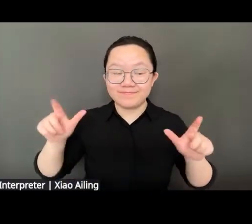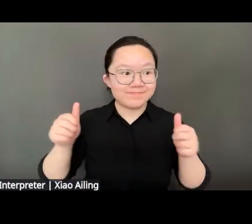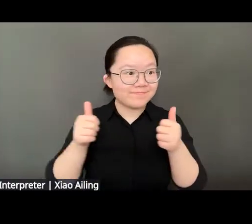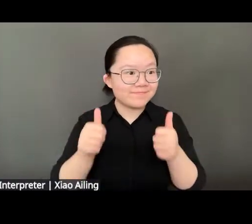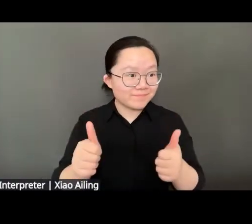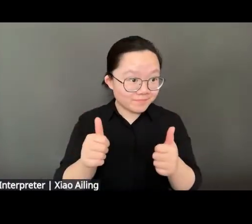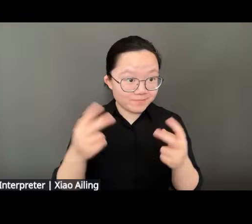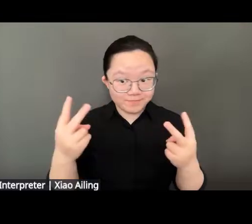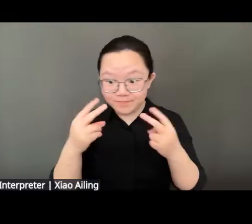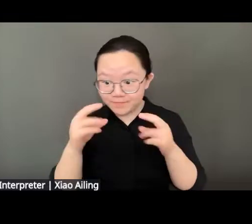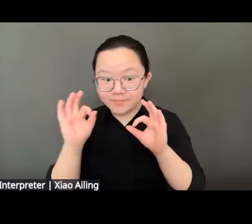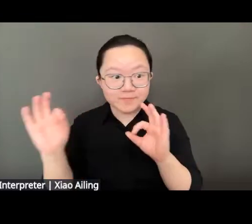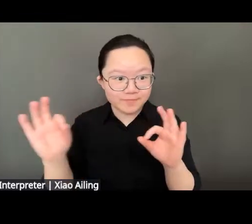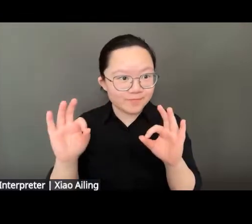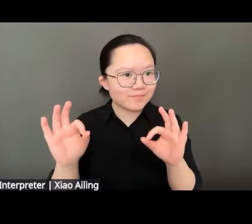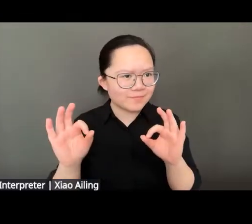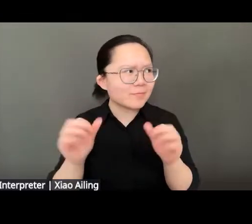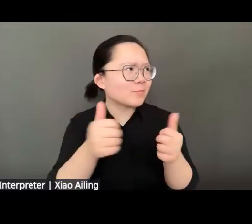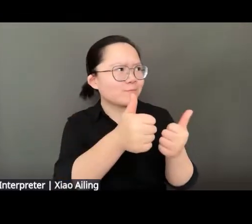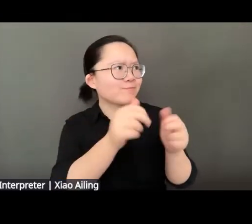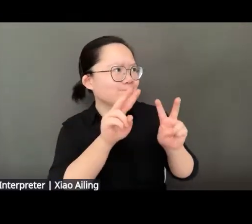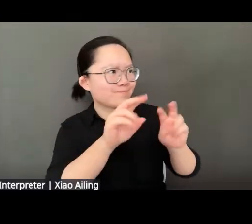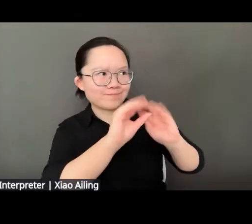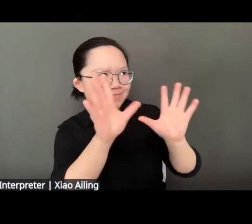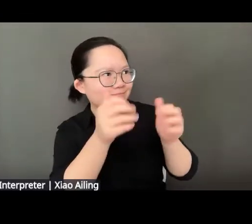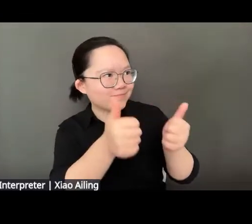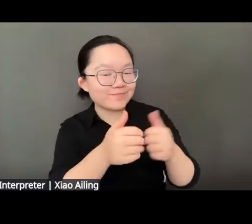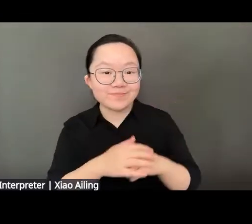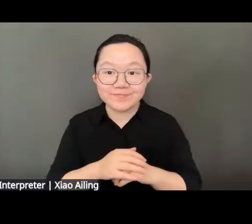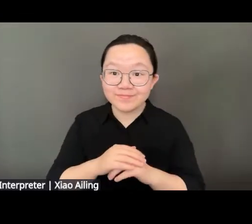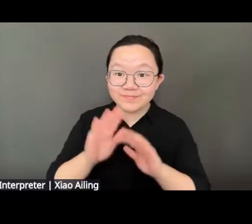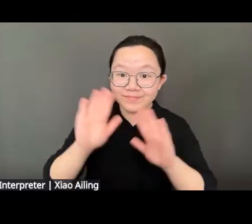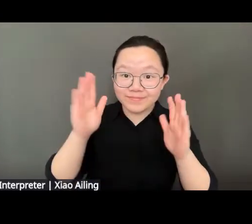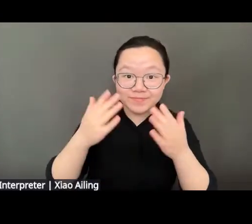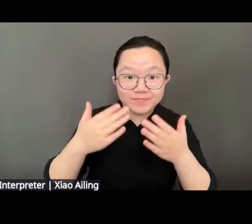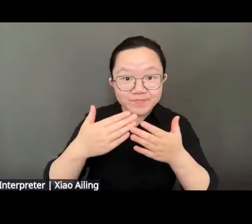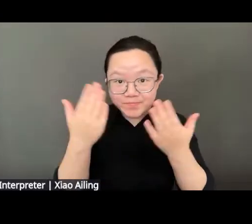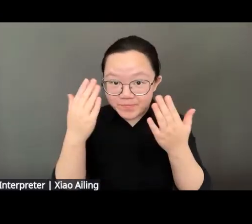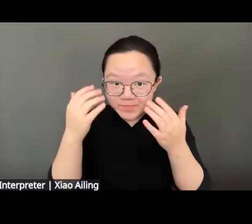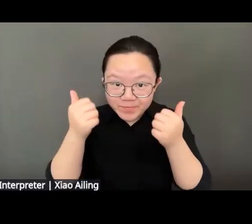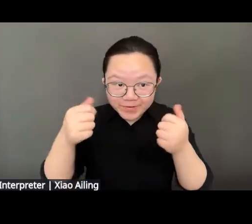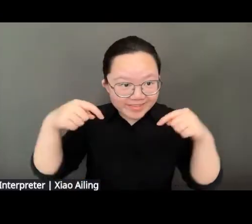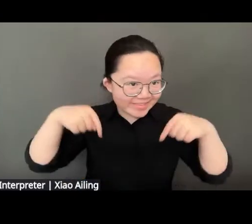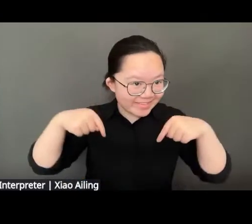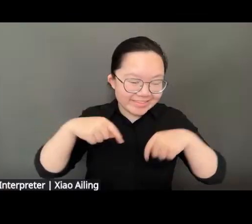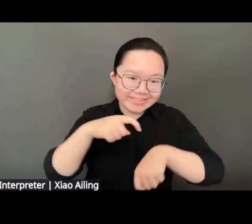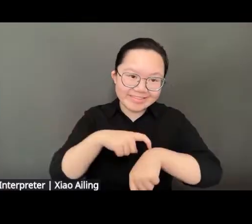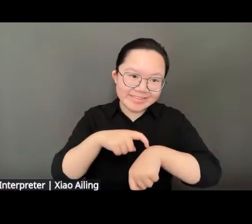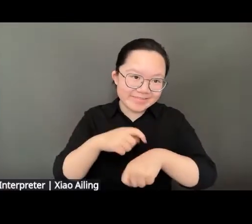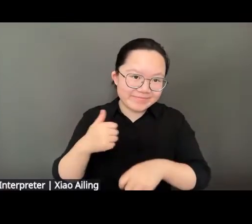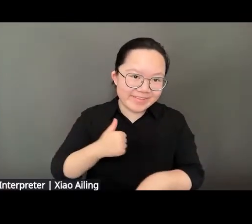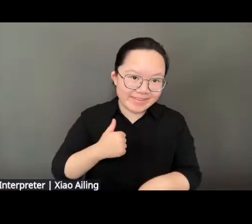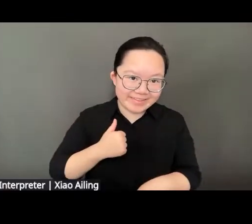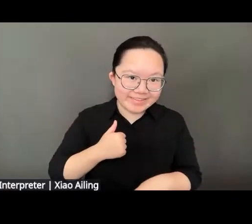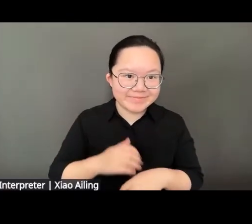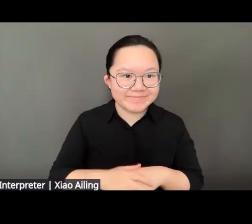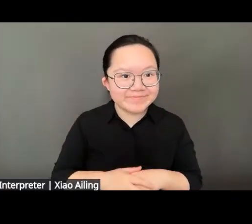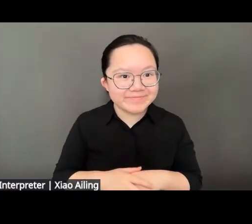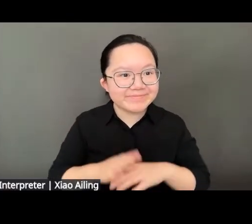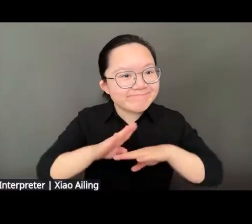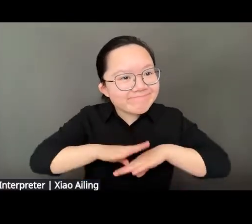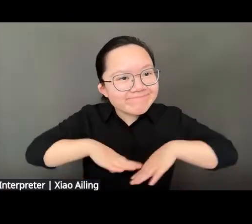Well, good morning from Canada. It's a pleasure to speak to you all today.